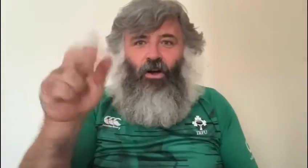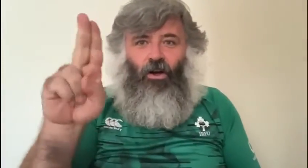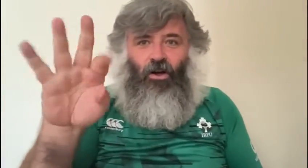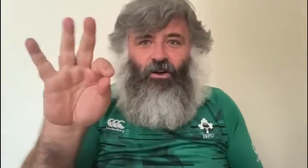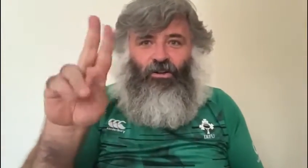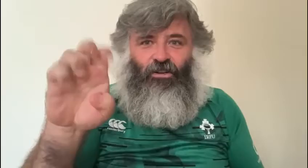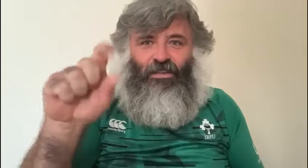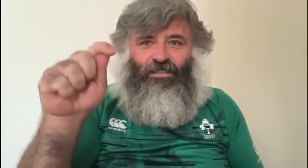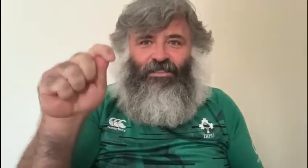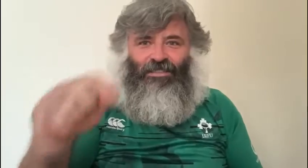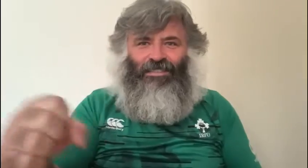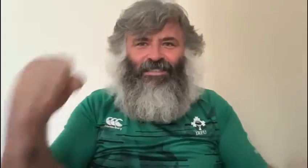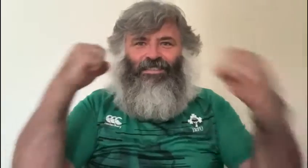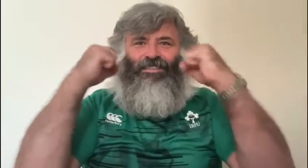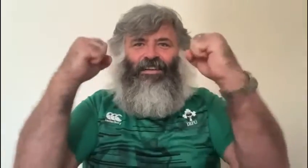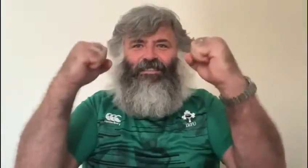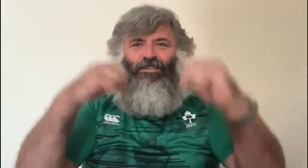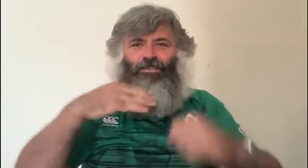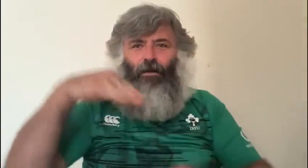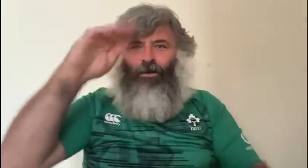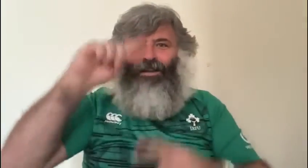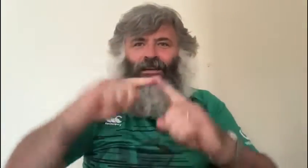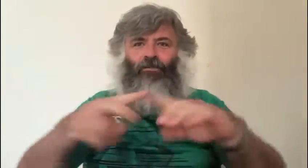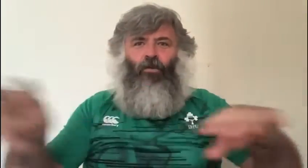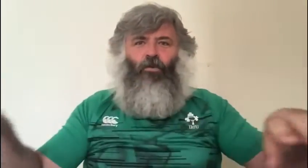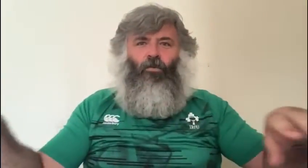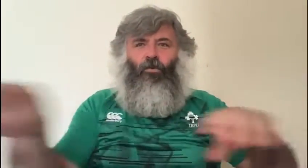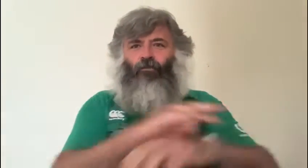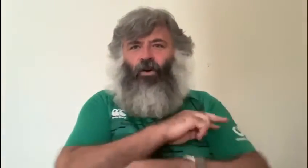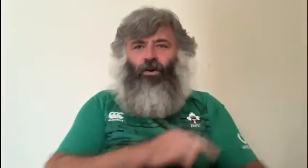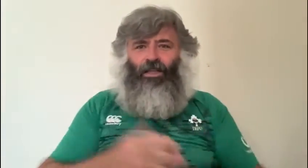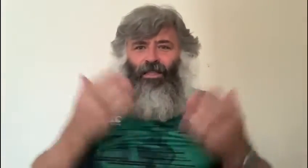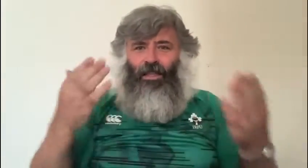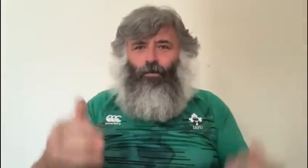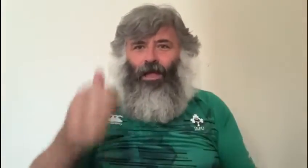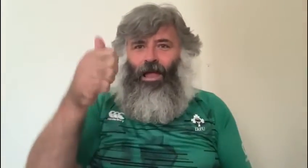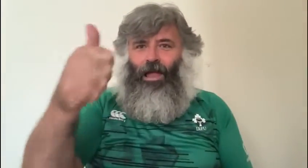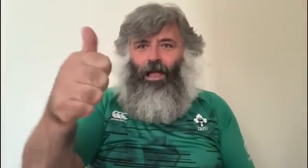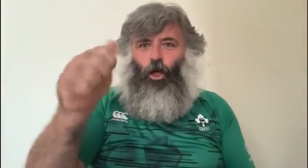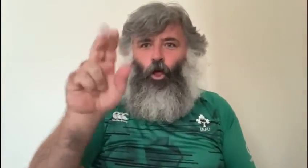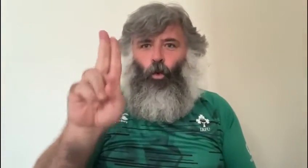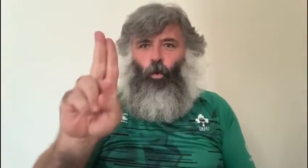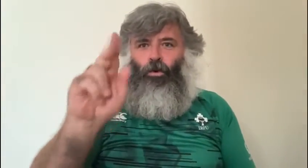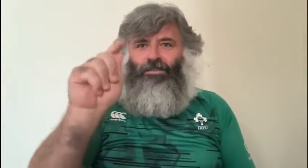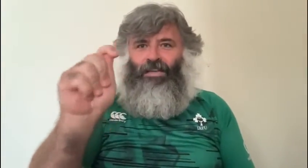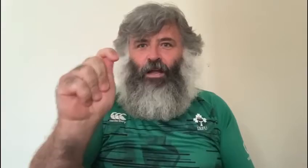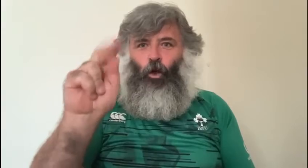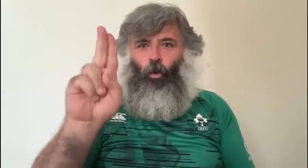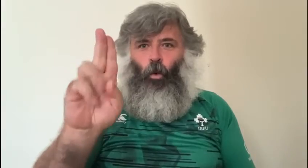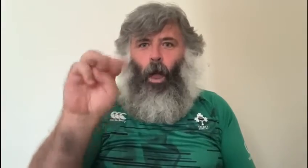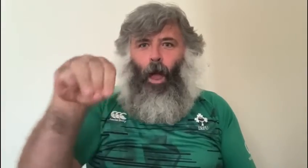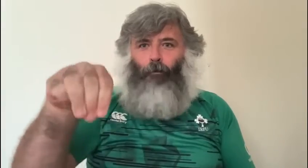Today is the 1st of August. Yes, summer is over. Now it's